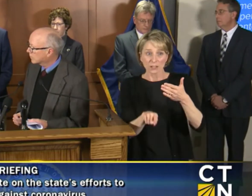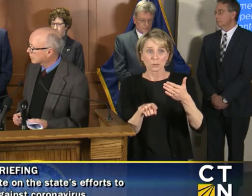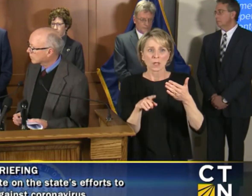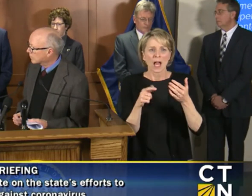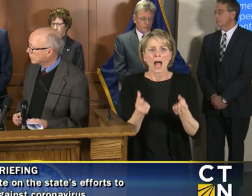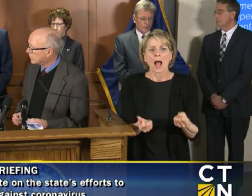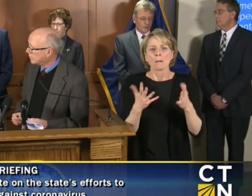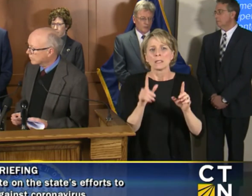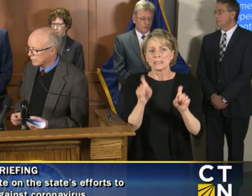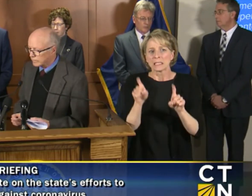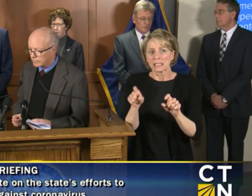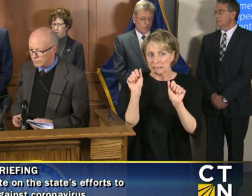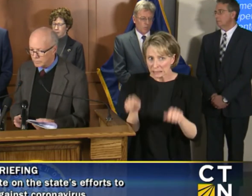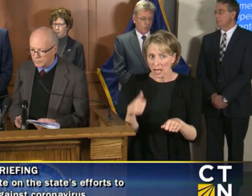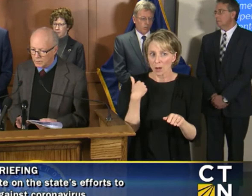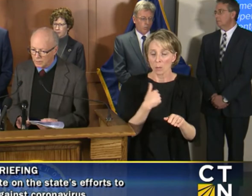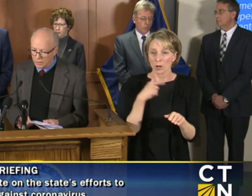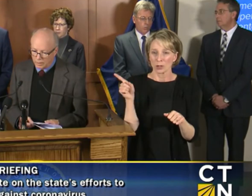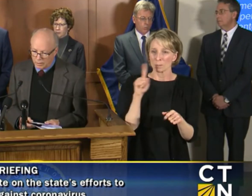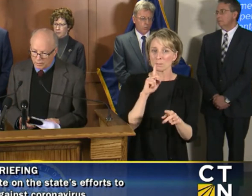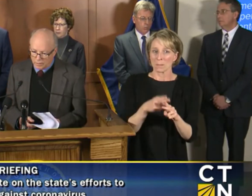these other labs get up and running?